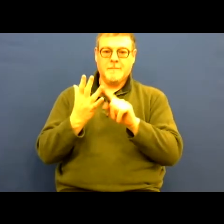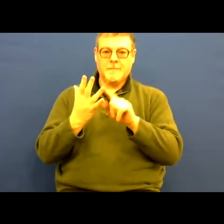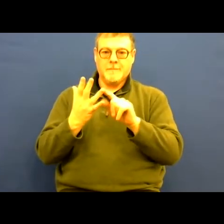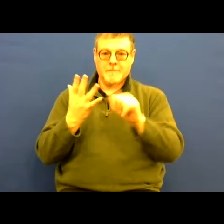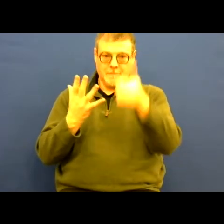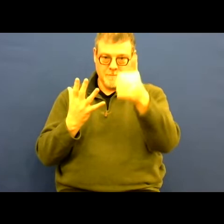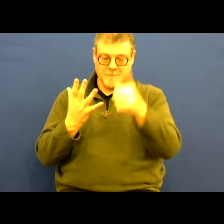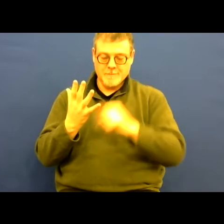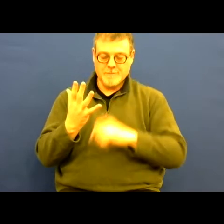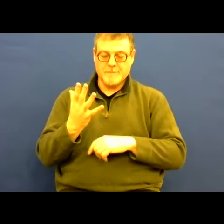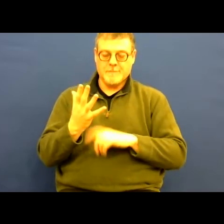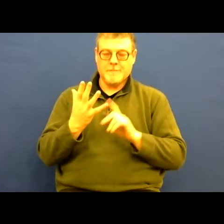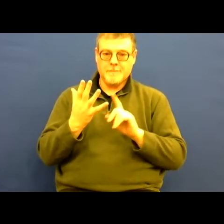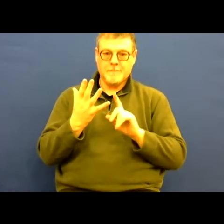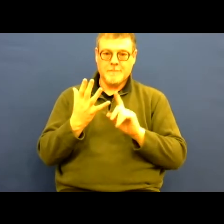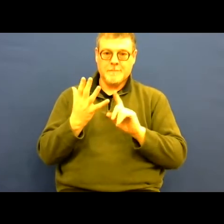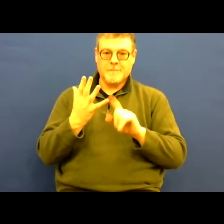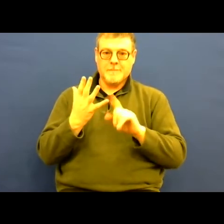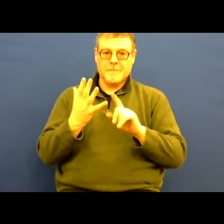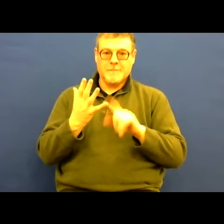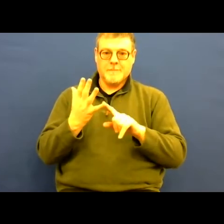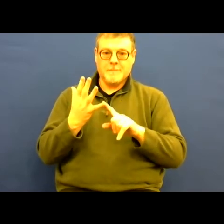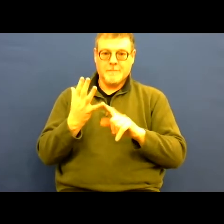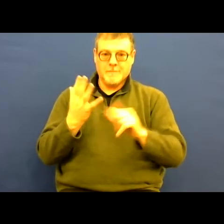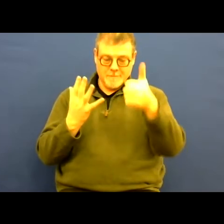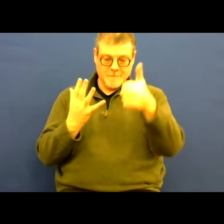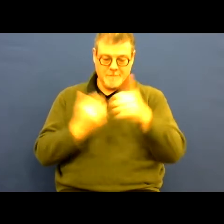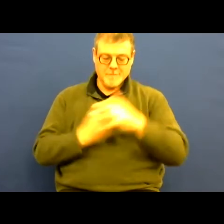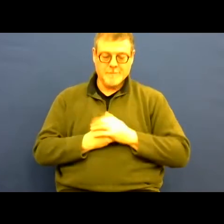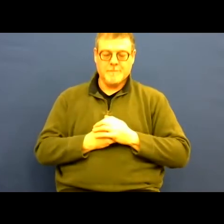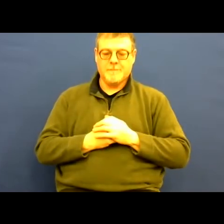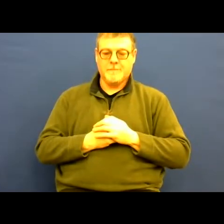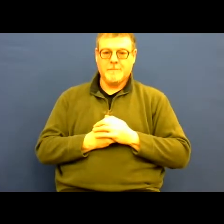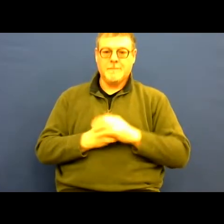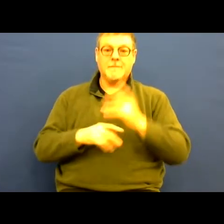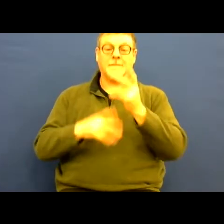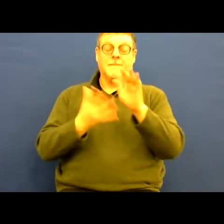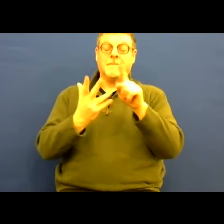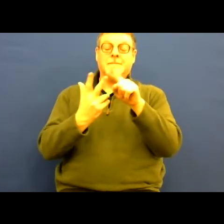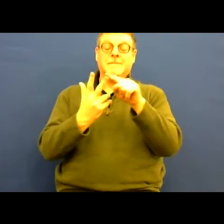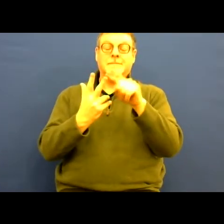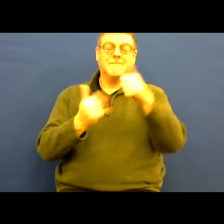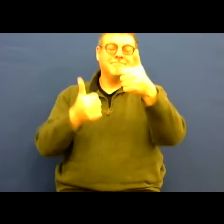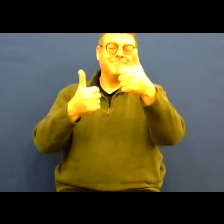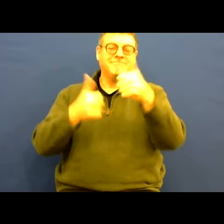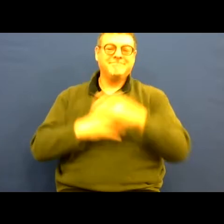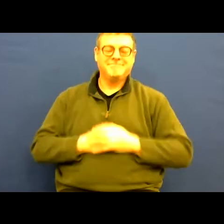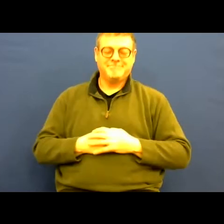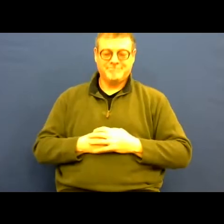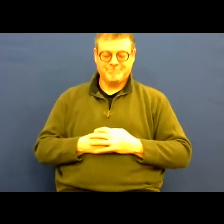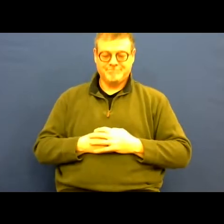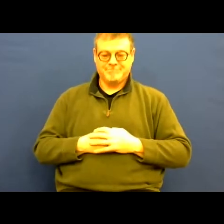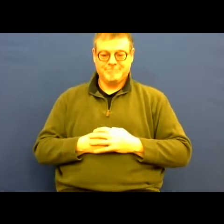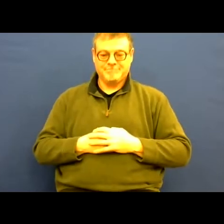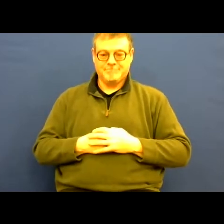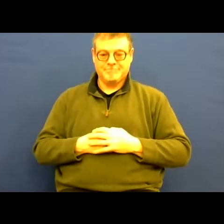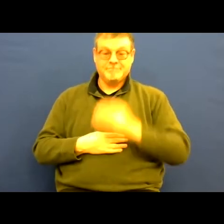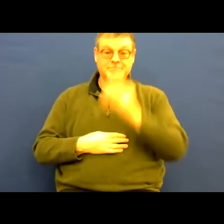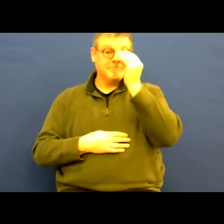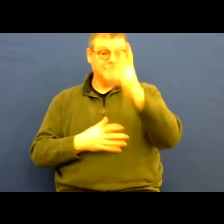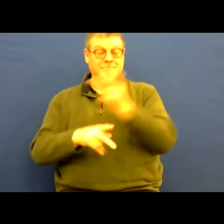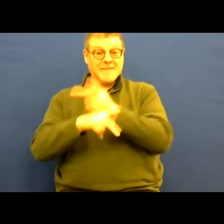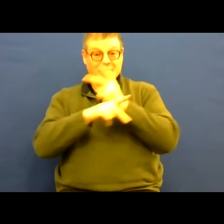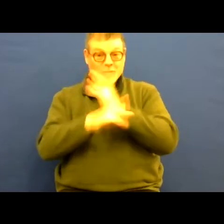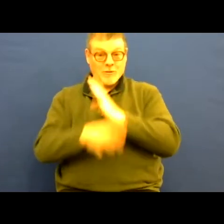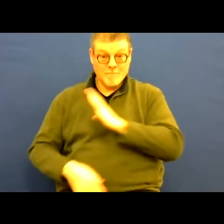Page, Aye. Councilmember Belanca, Aye. Supervisor Schultz. Aye. Supervisor Schultz